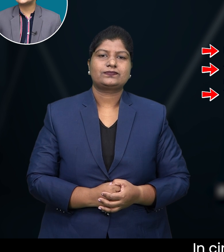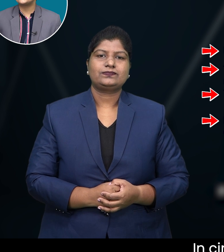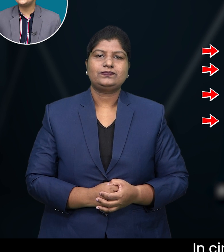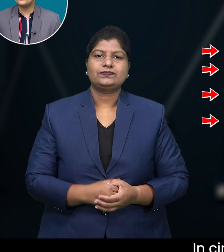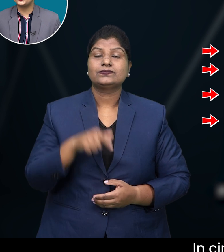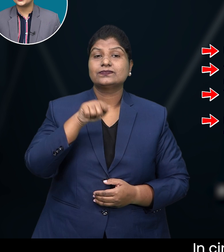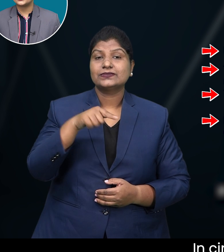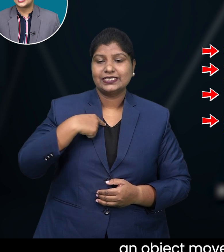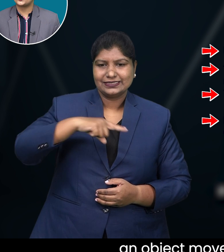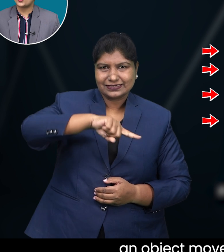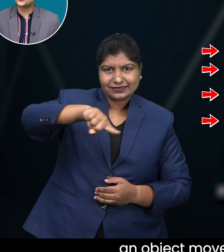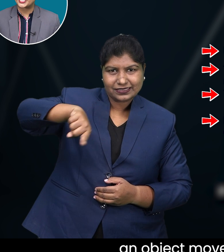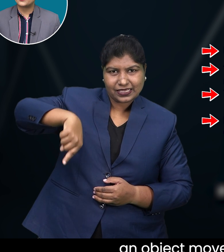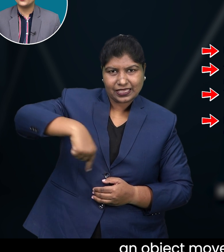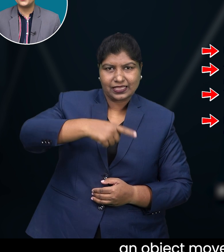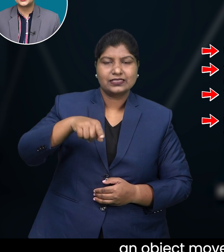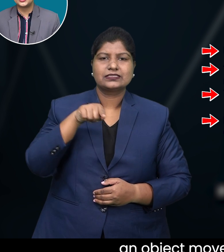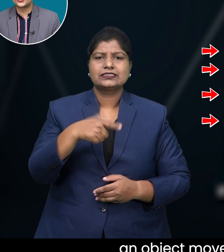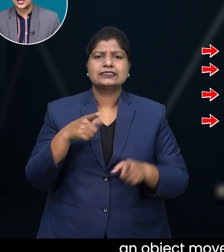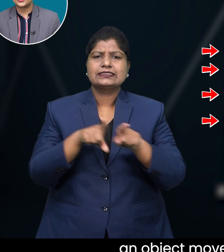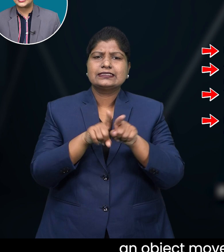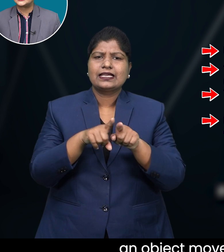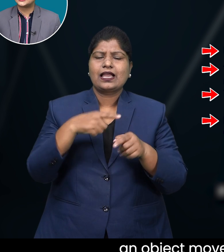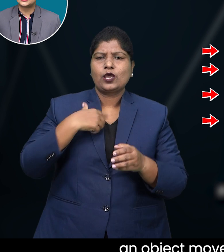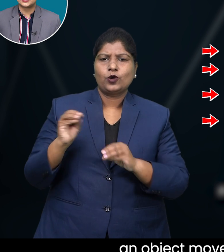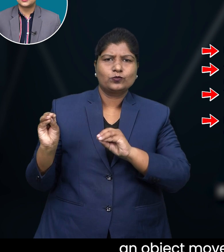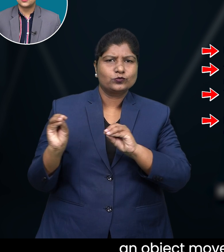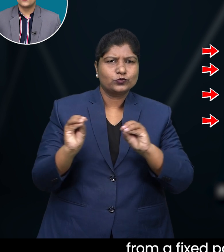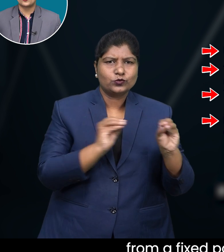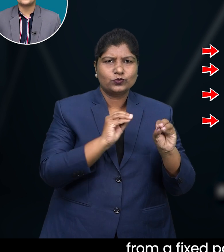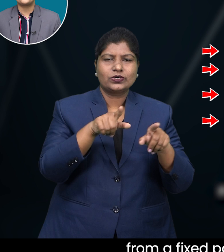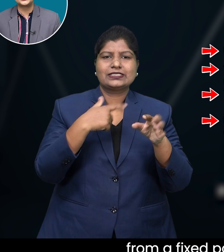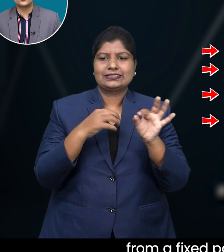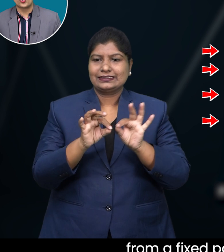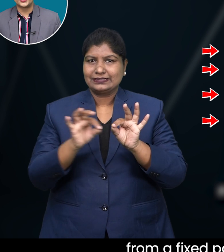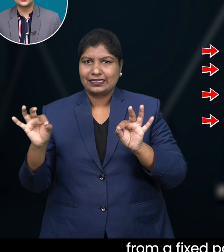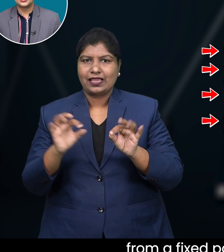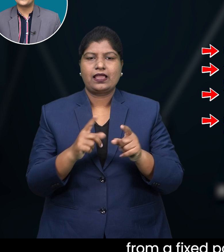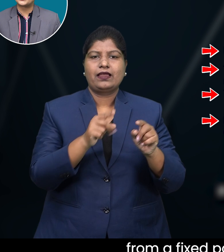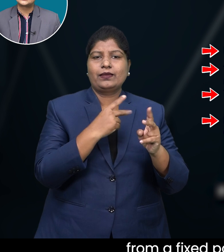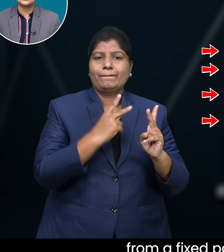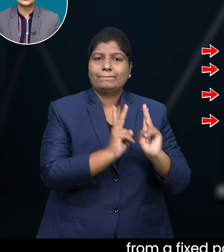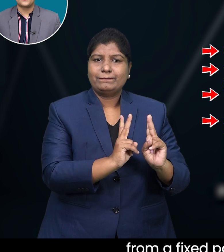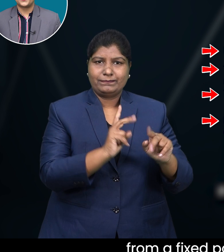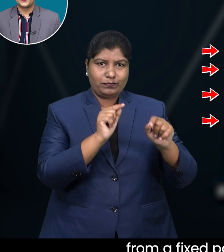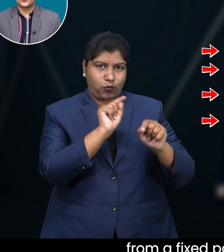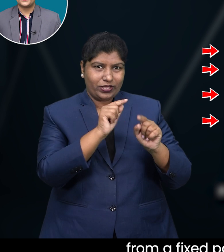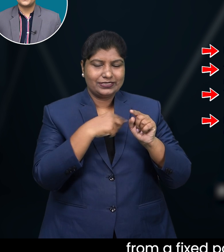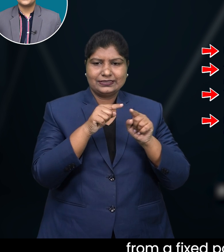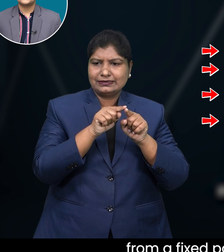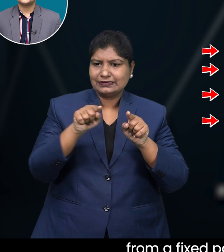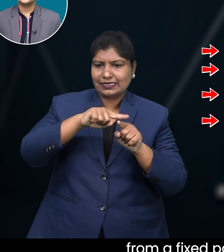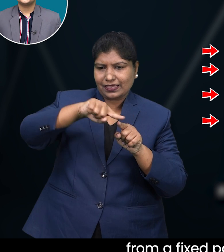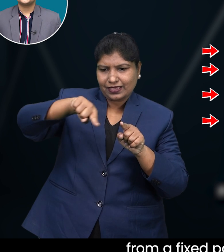In circular motion, an object moves such that its distance from a fixed point remains the same.